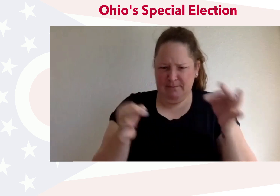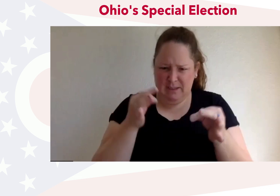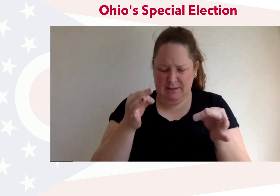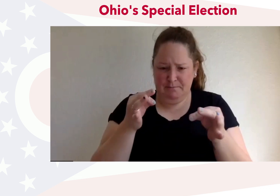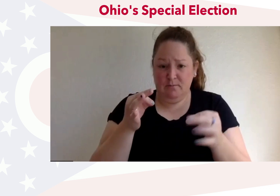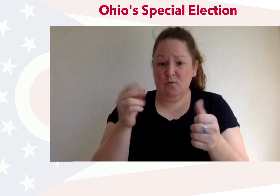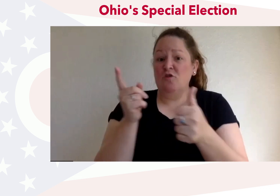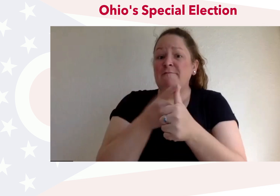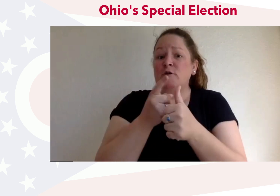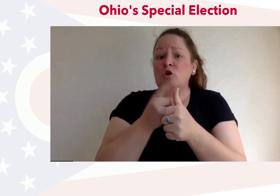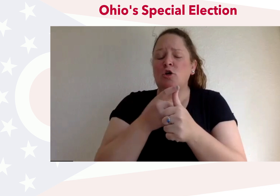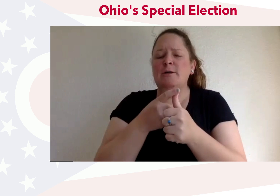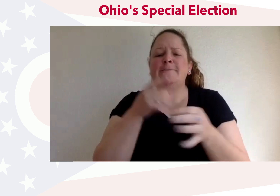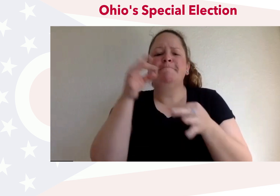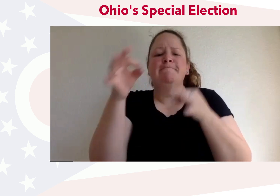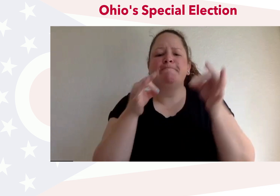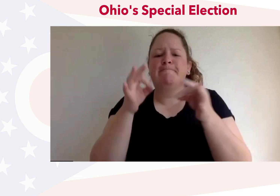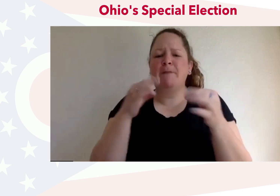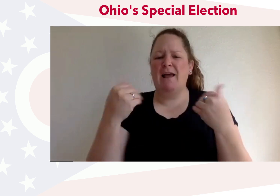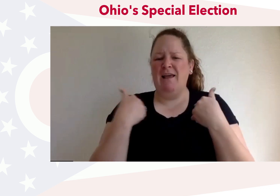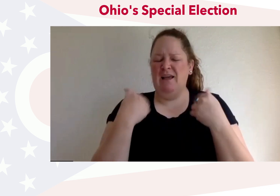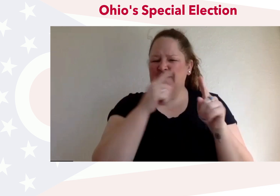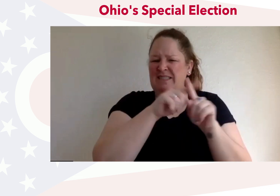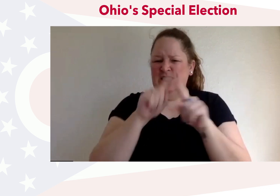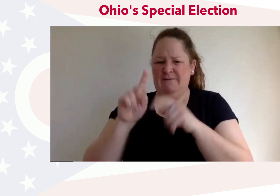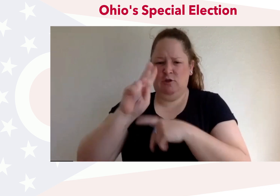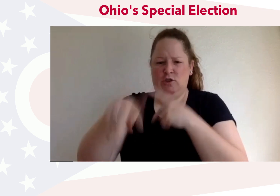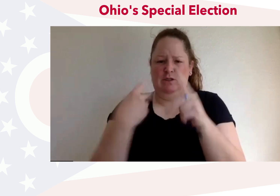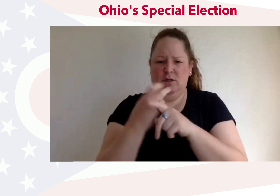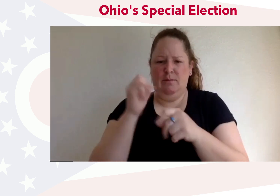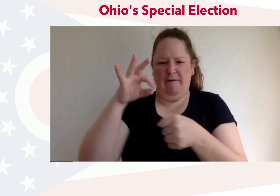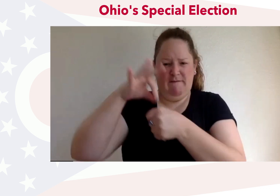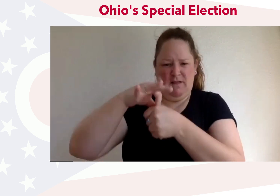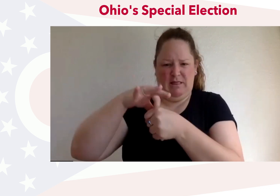or voting law changes, and we will explain more about that as well.